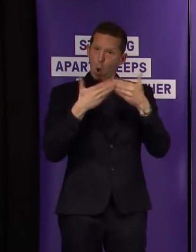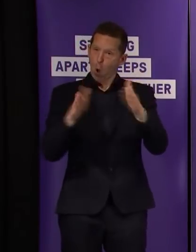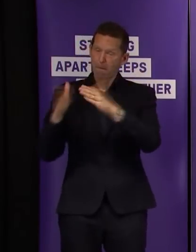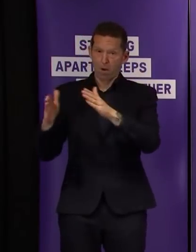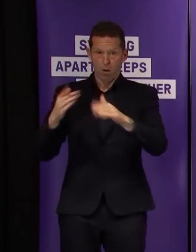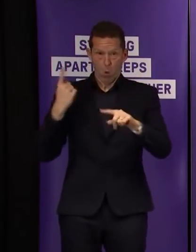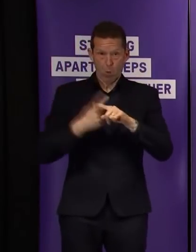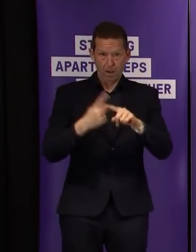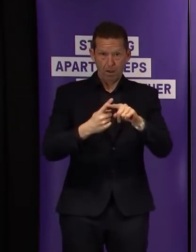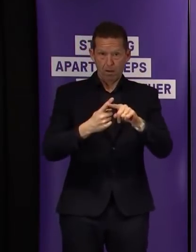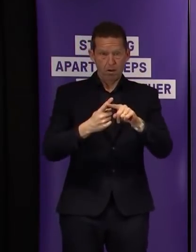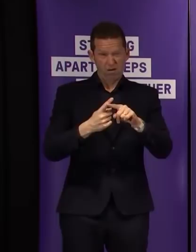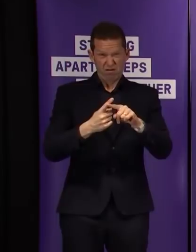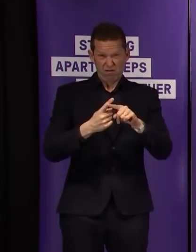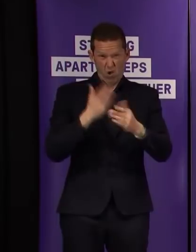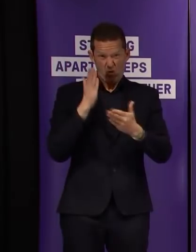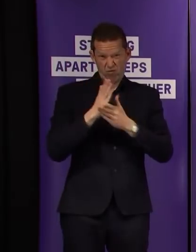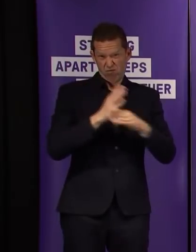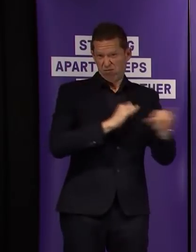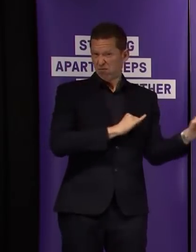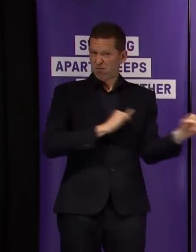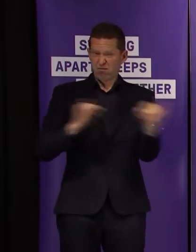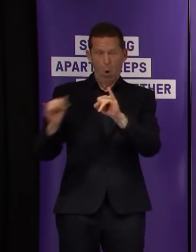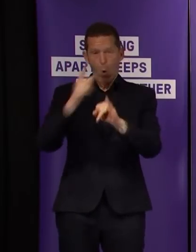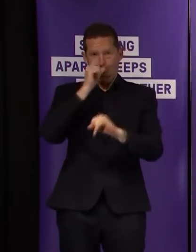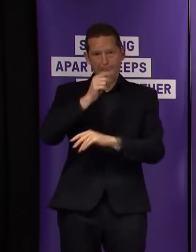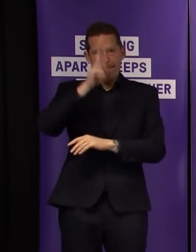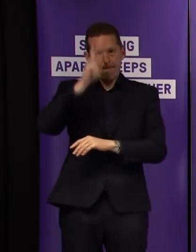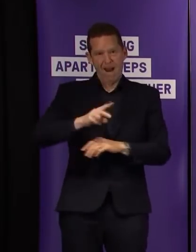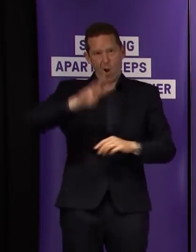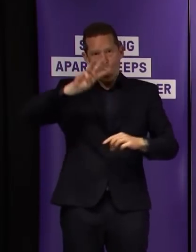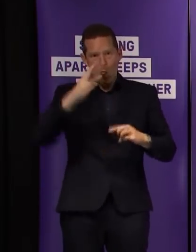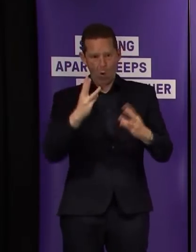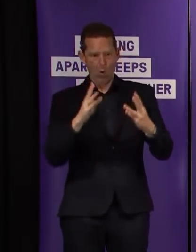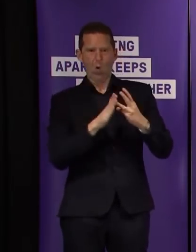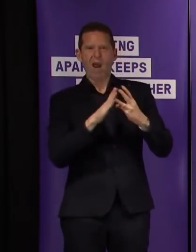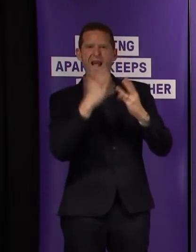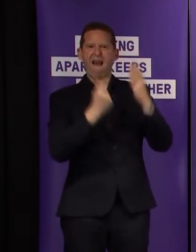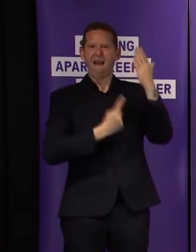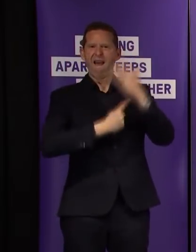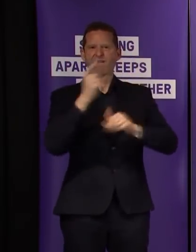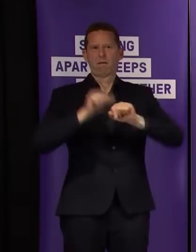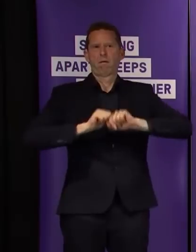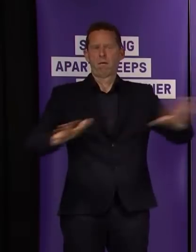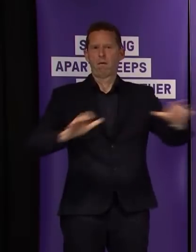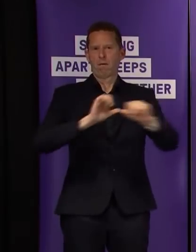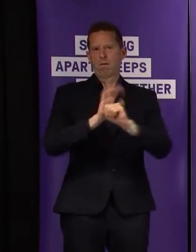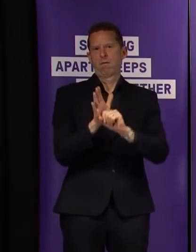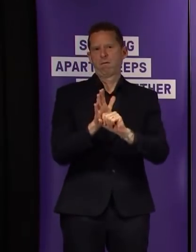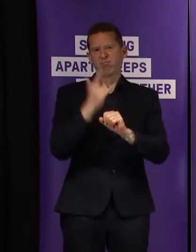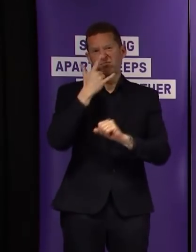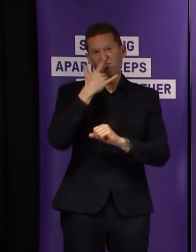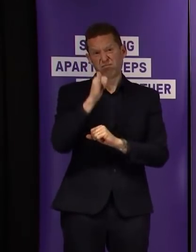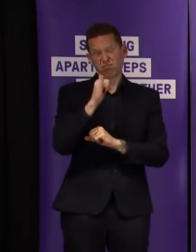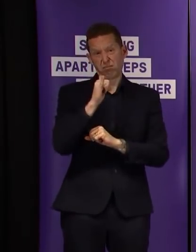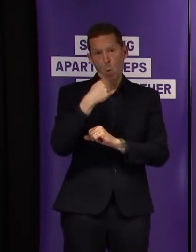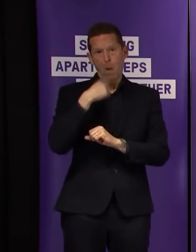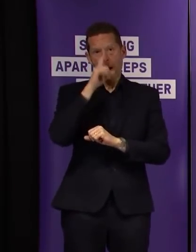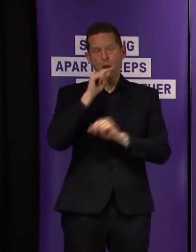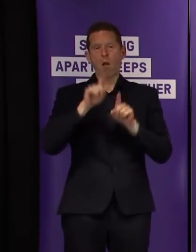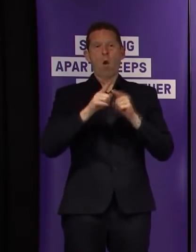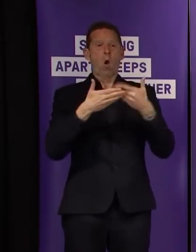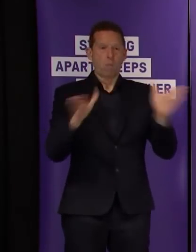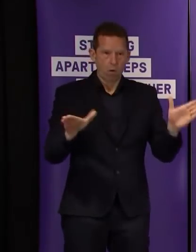a very high likelihood that we're not really opening up at all. We're just beginning a third wave. And we will be back in and out of